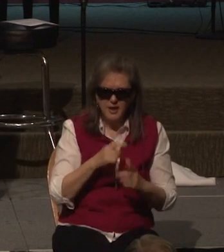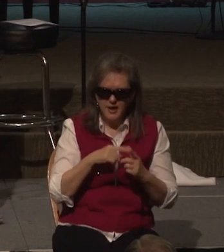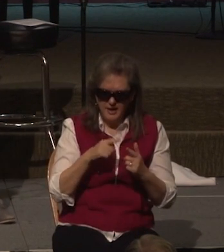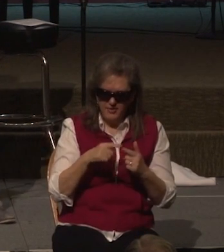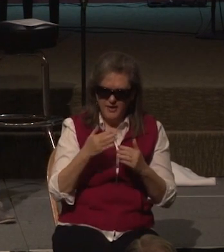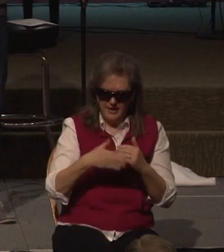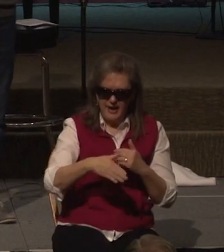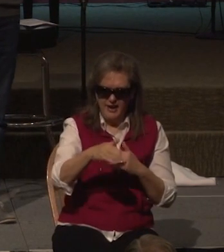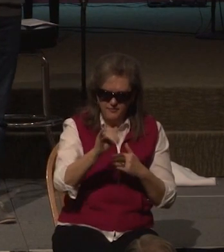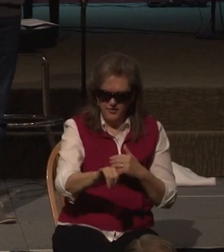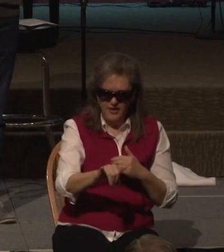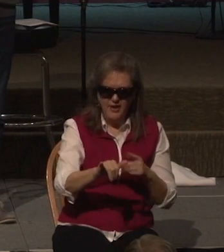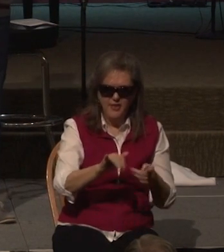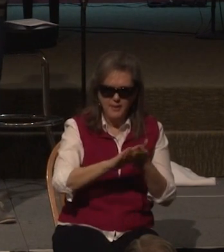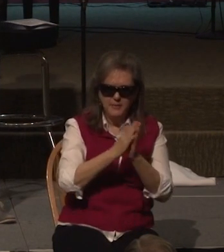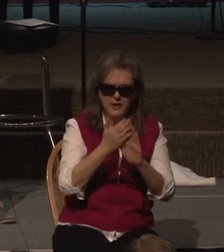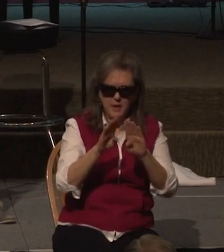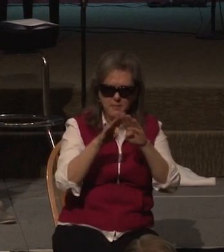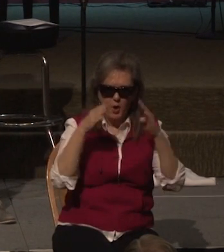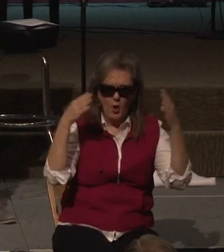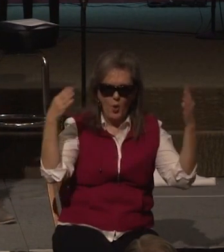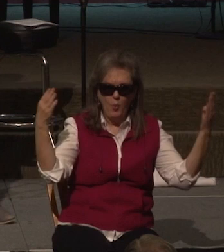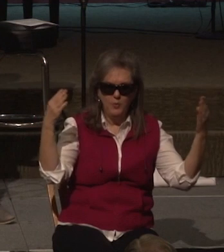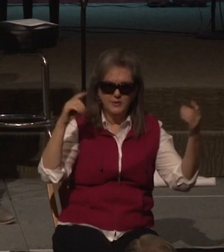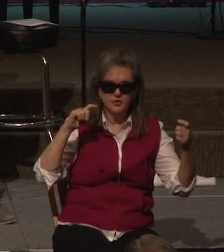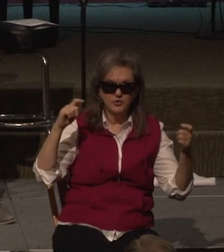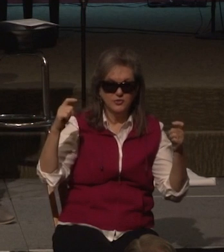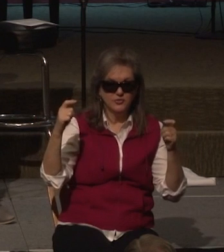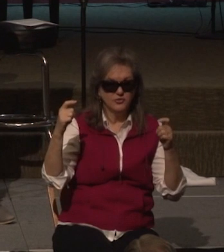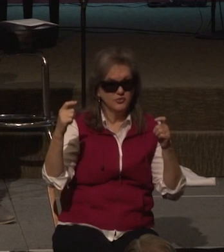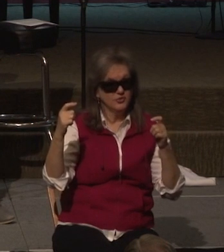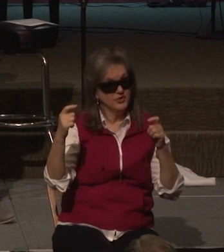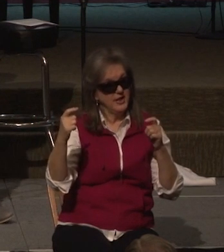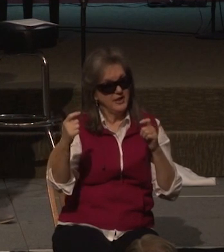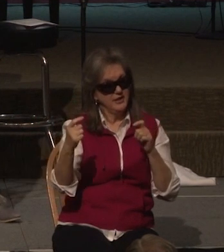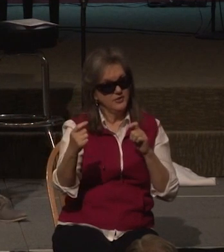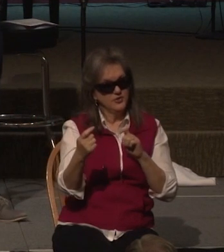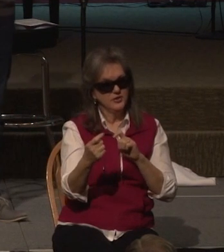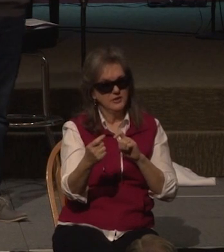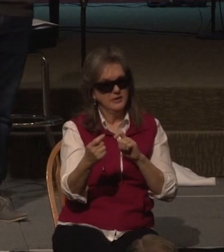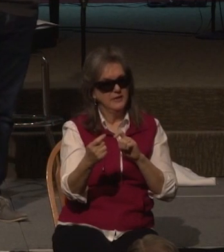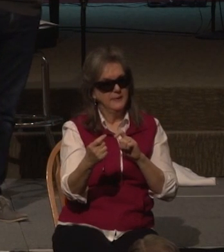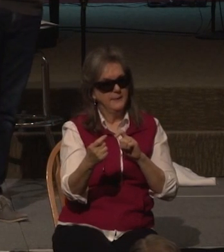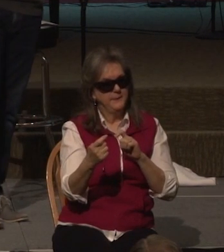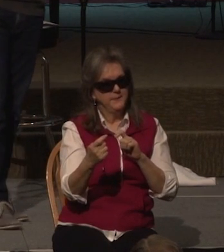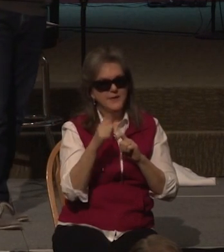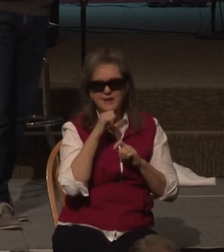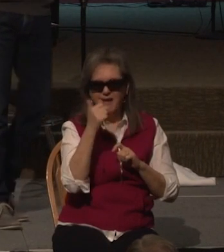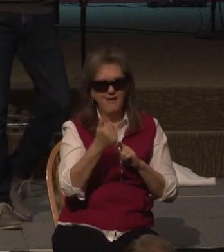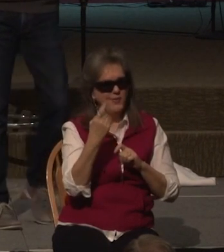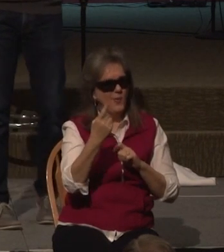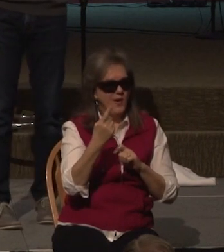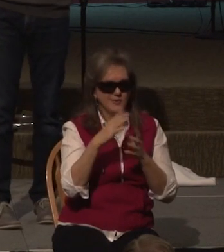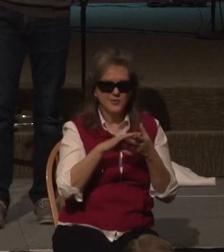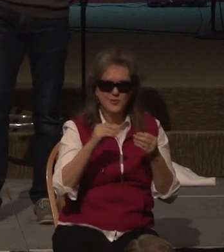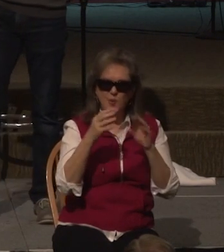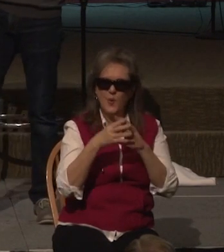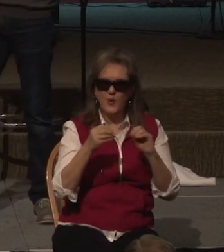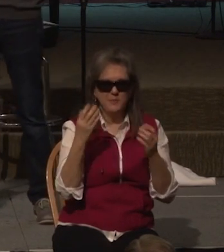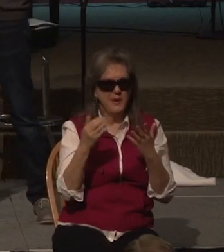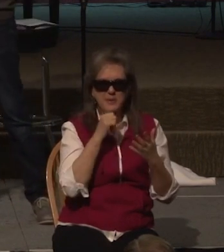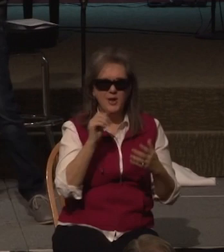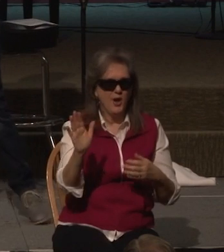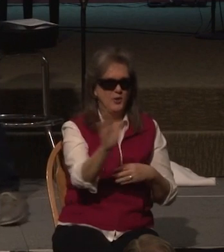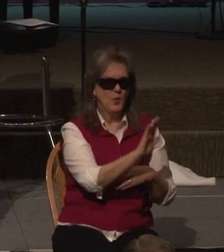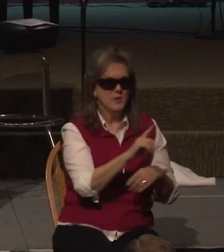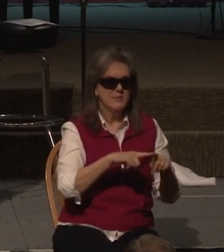once they're curious, then become open to change. Now, this isn't everyone's story. It's may or may not be yours,